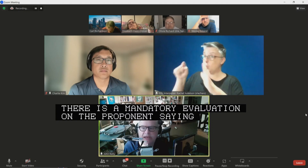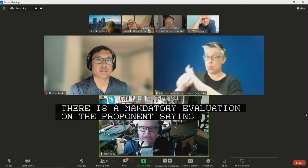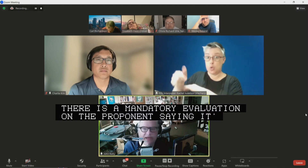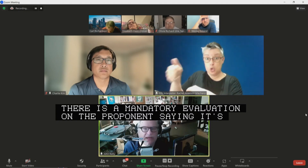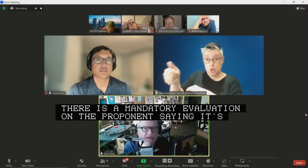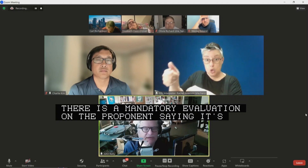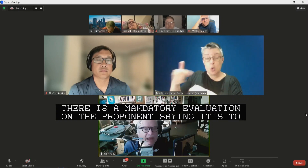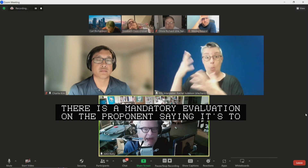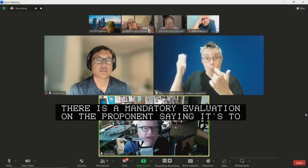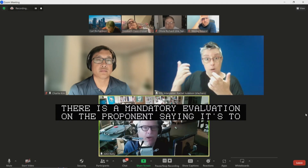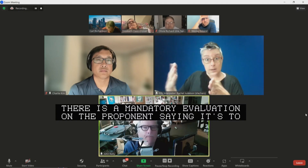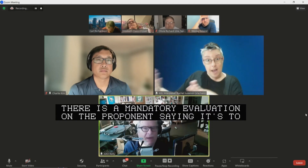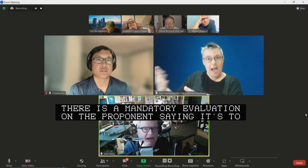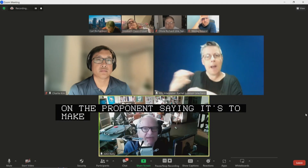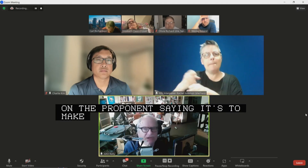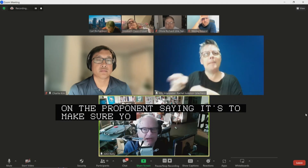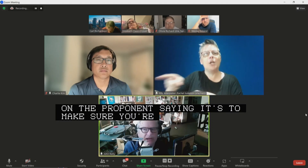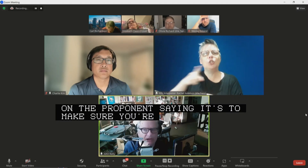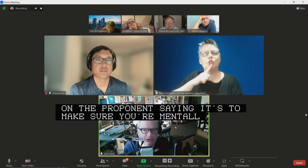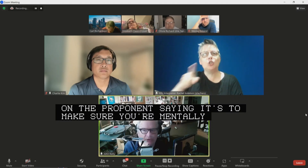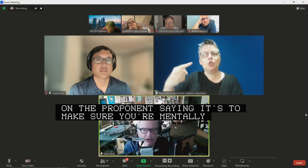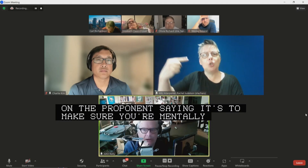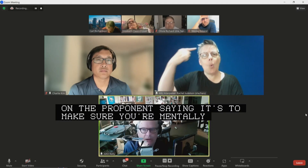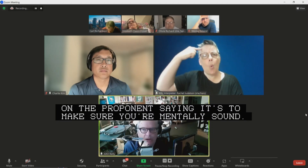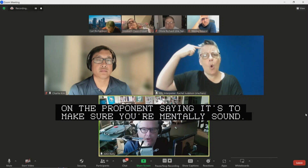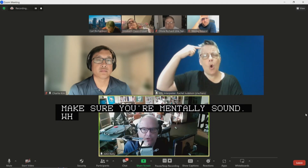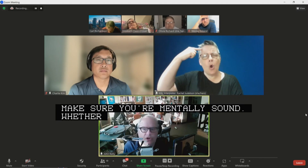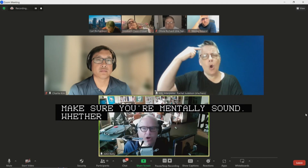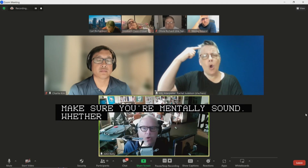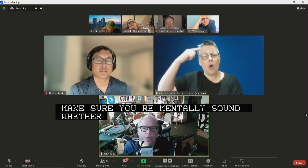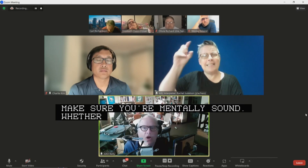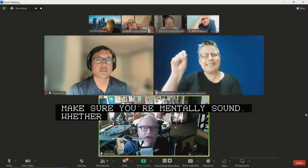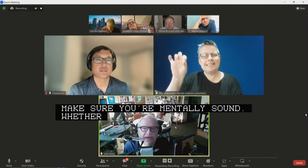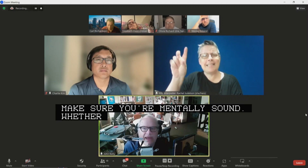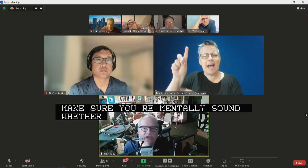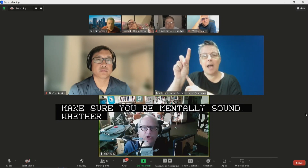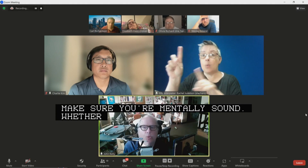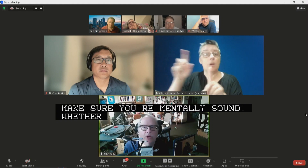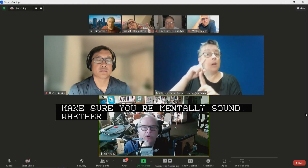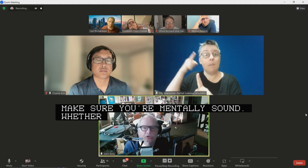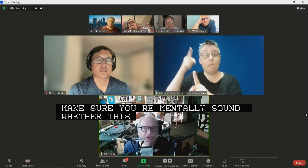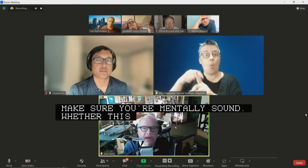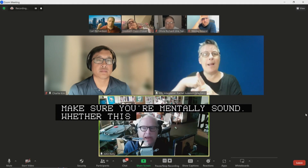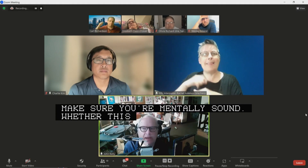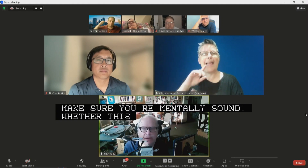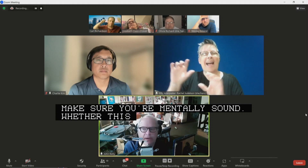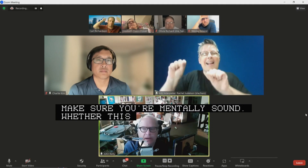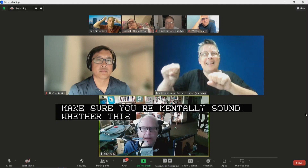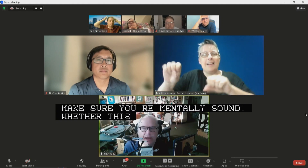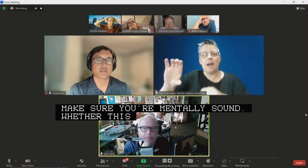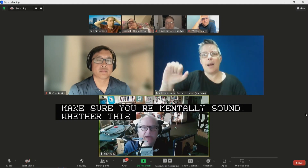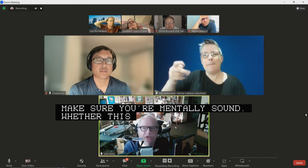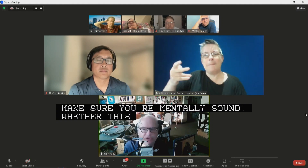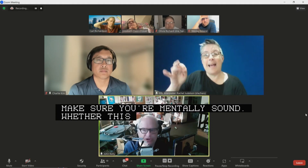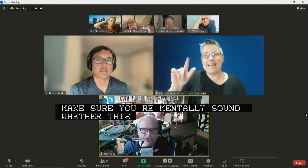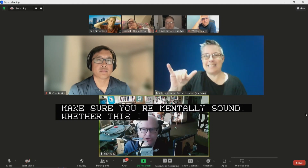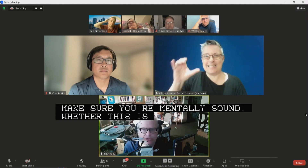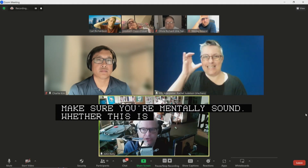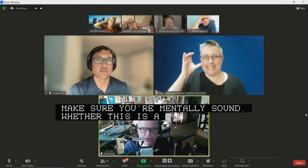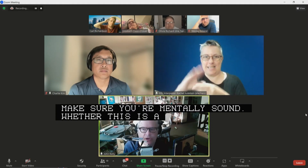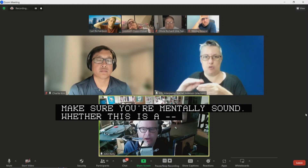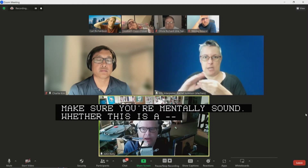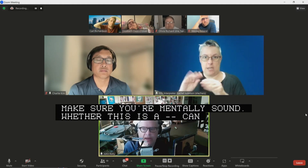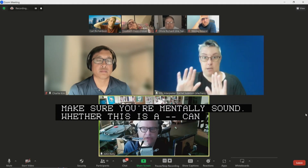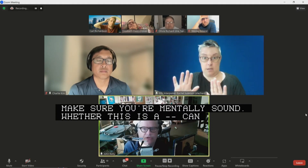it is a capacity hearing. So can you understand and make